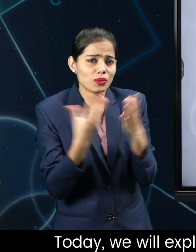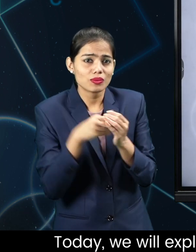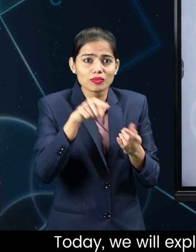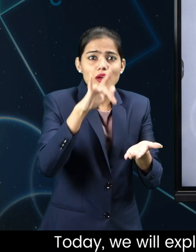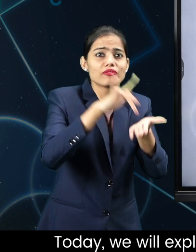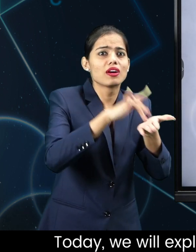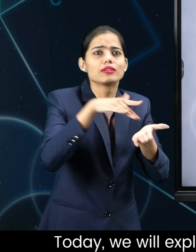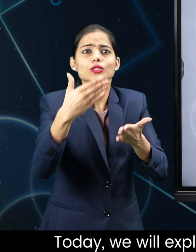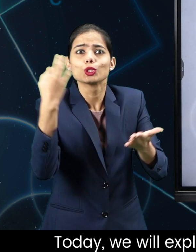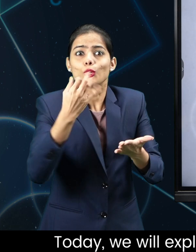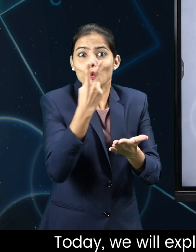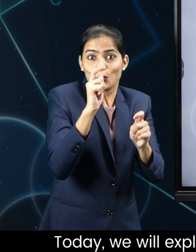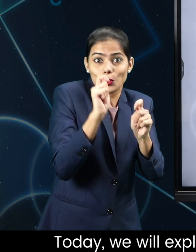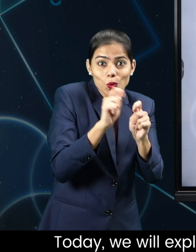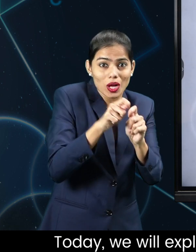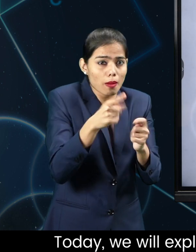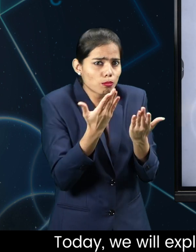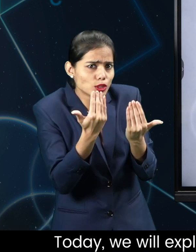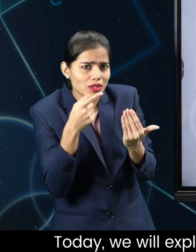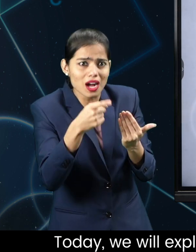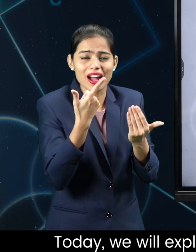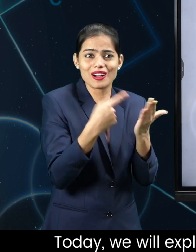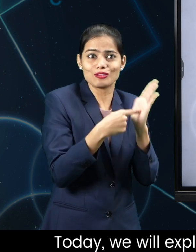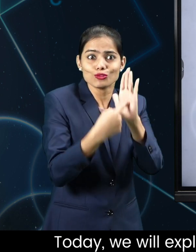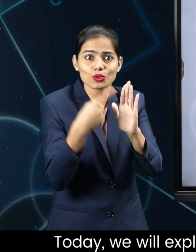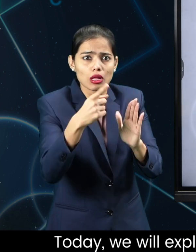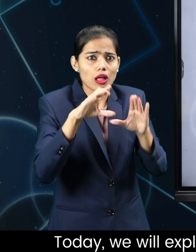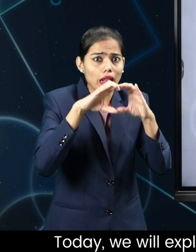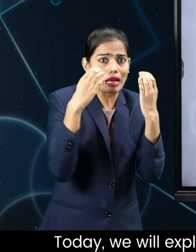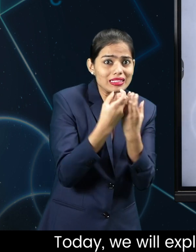Today, we will explore two fundamental probability approaches,